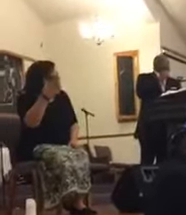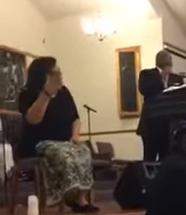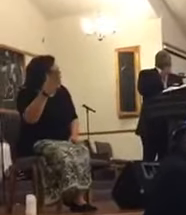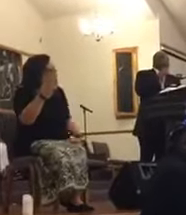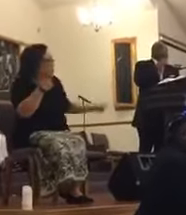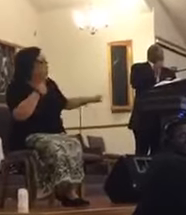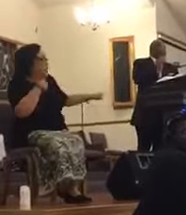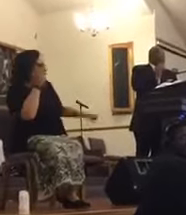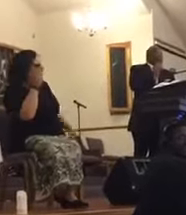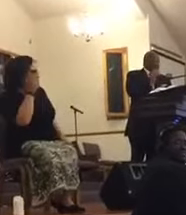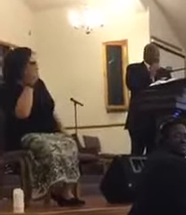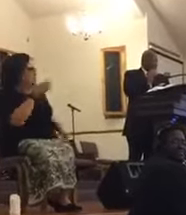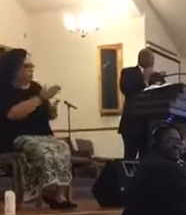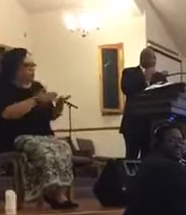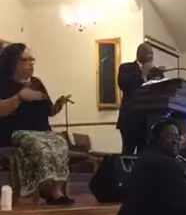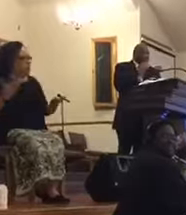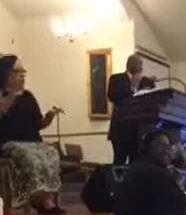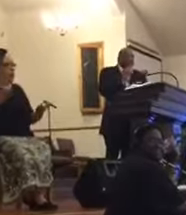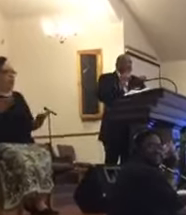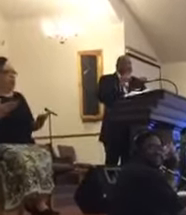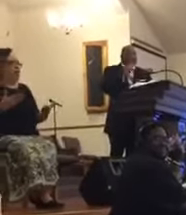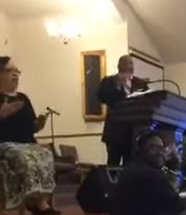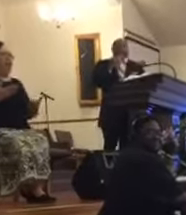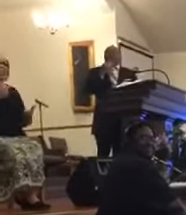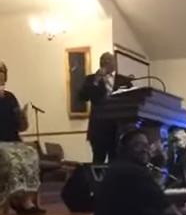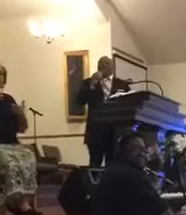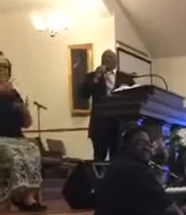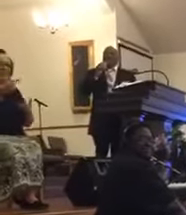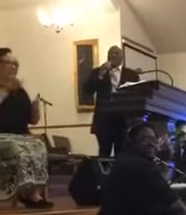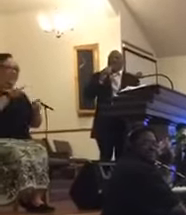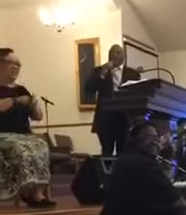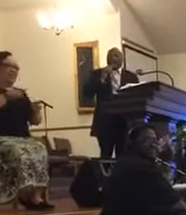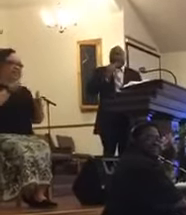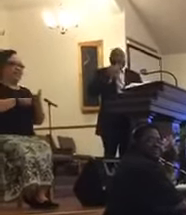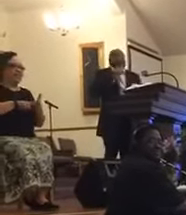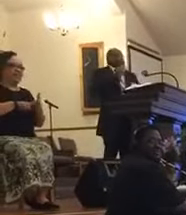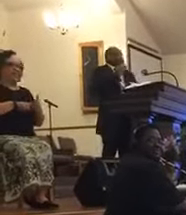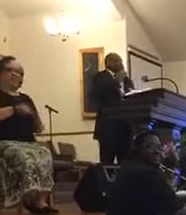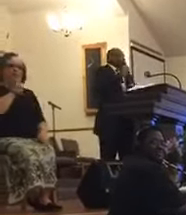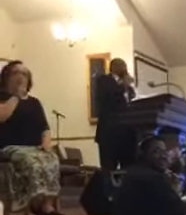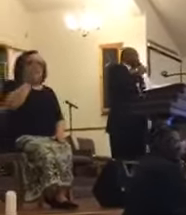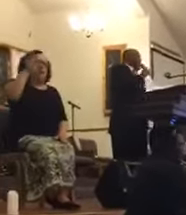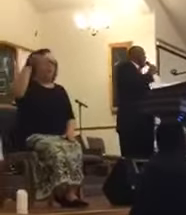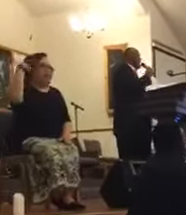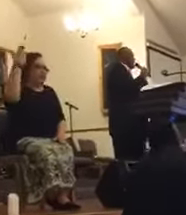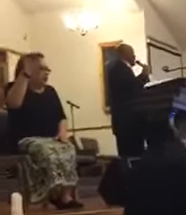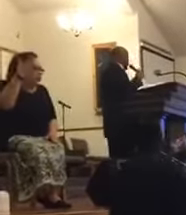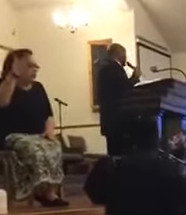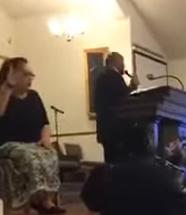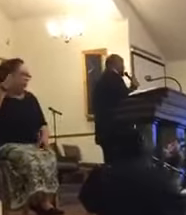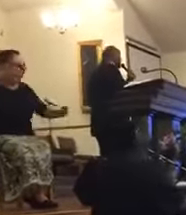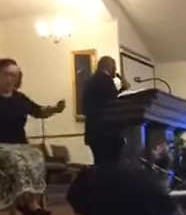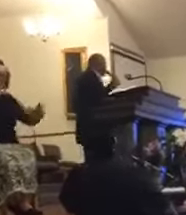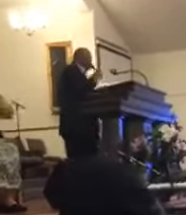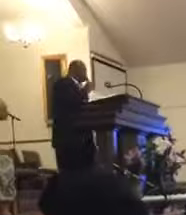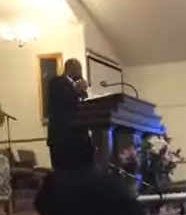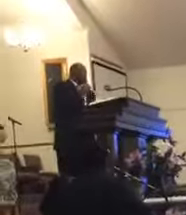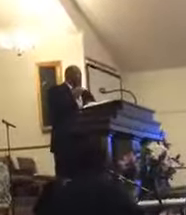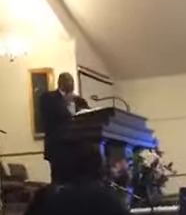somebody say it like this, won't he will? Can I get a witness up in here? Give somebody a high five and say, won't he